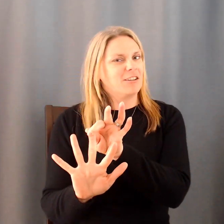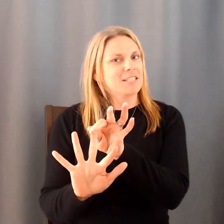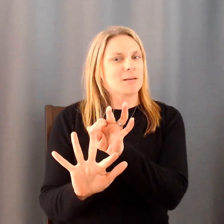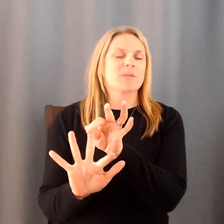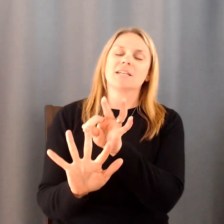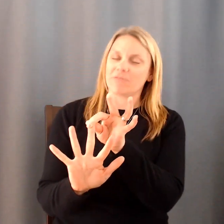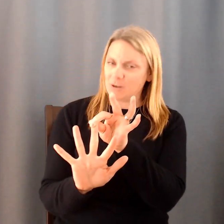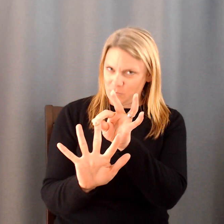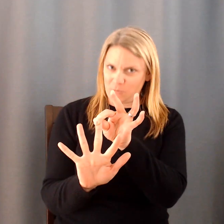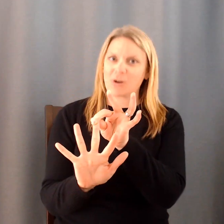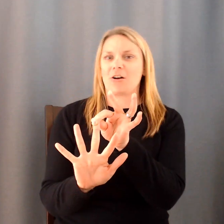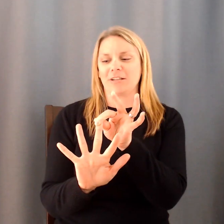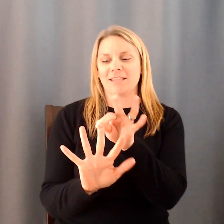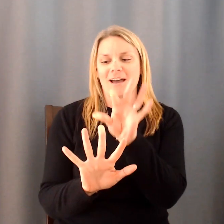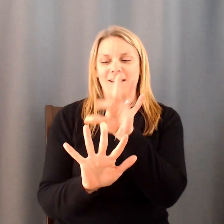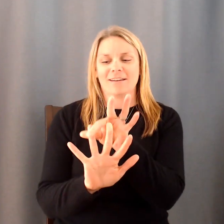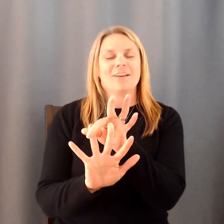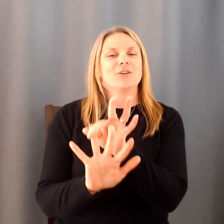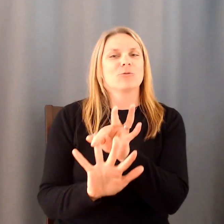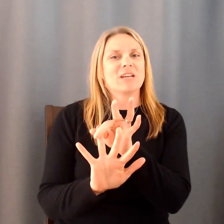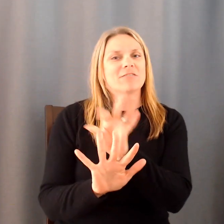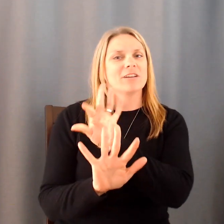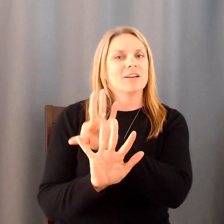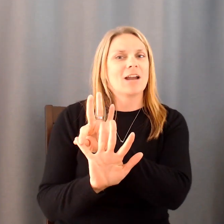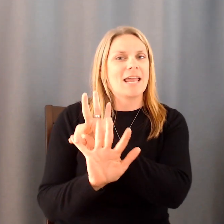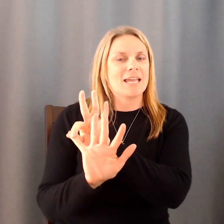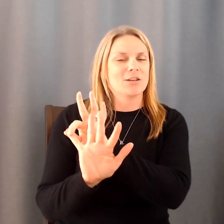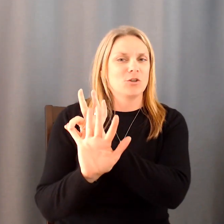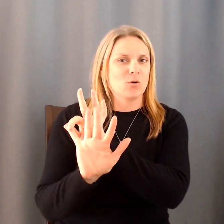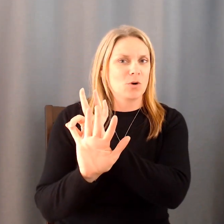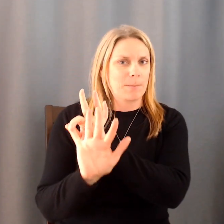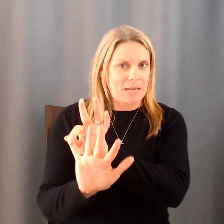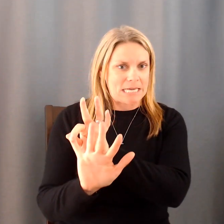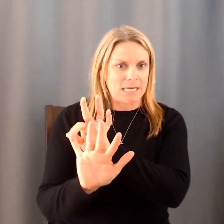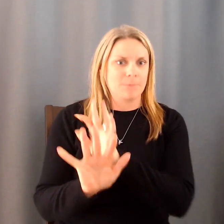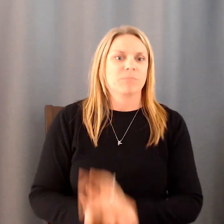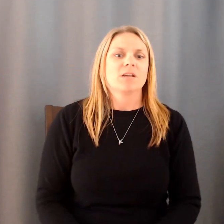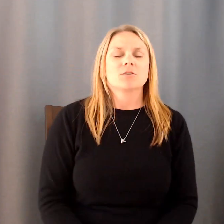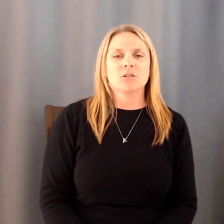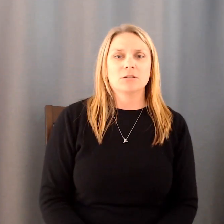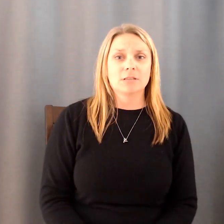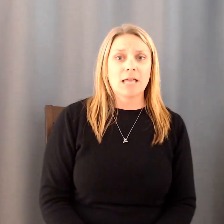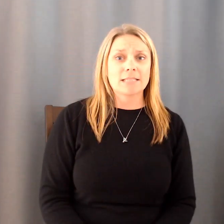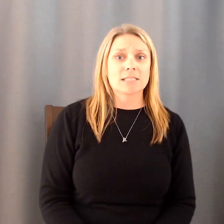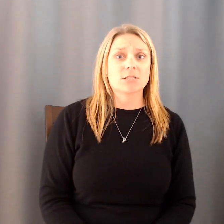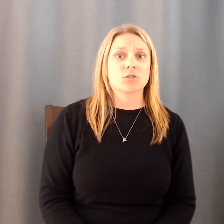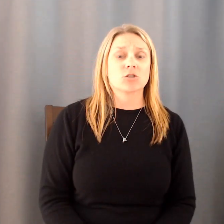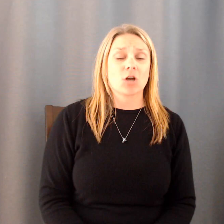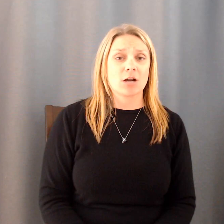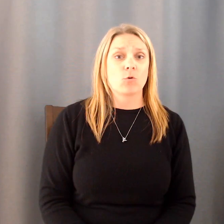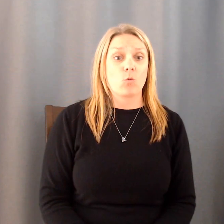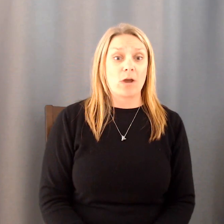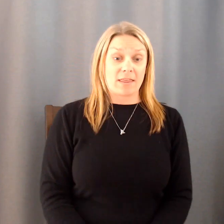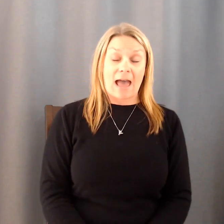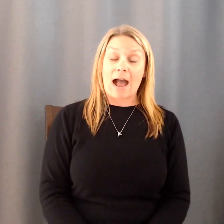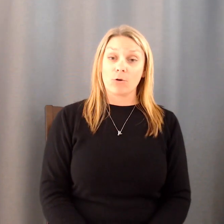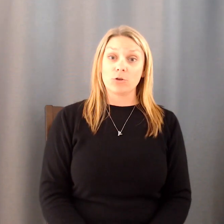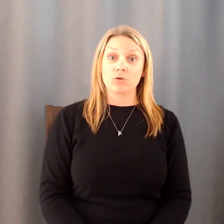something different, but we're calling it that, your ring finger, and your pinky. So let's start with how you